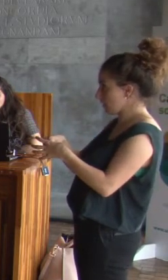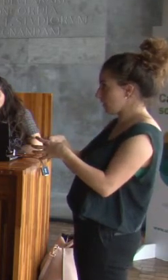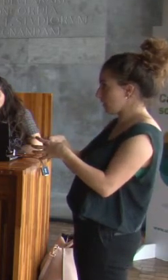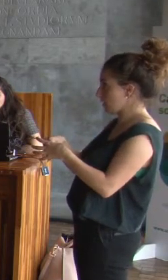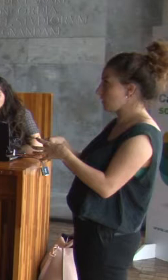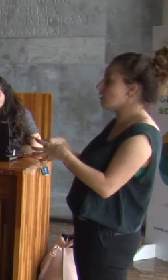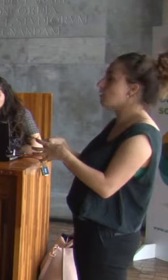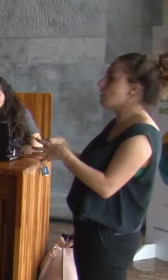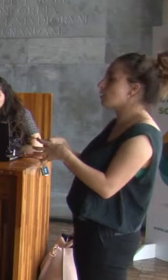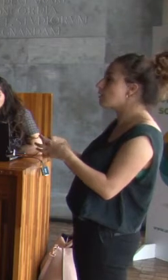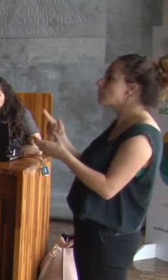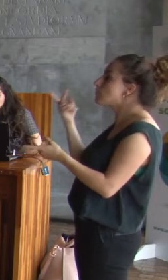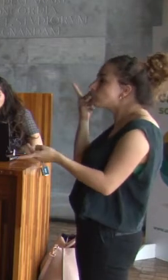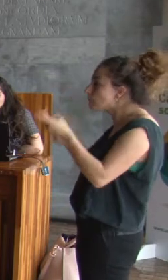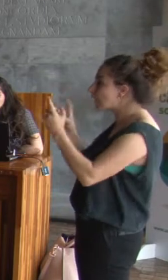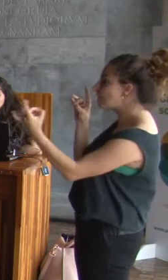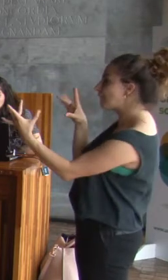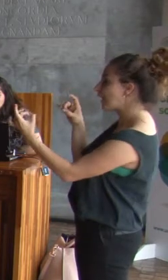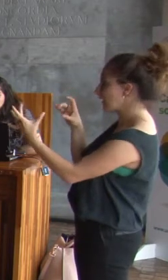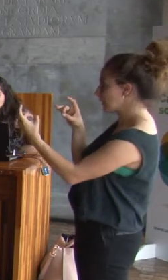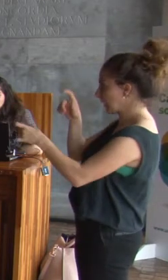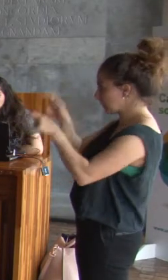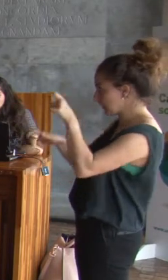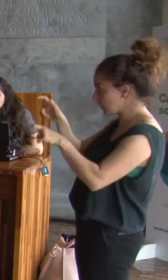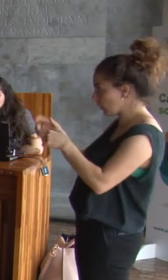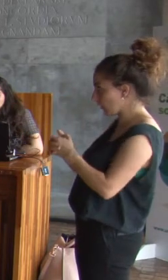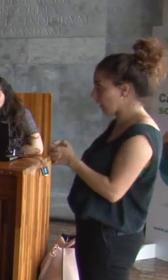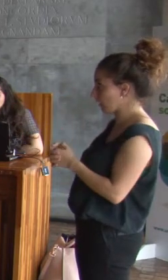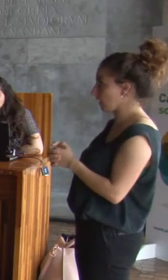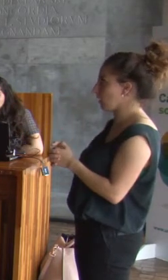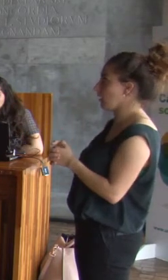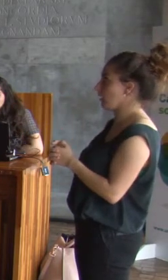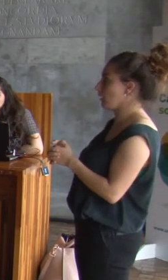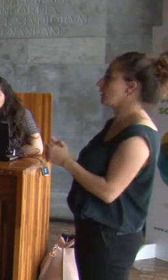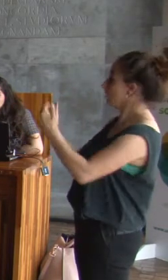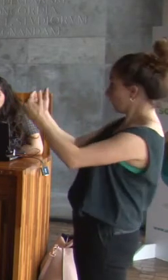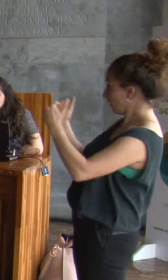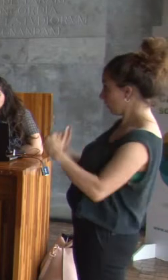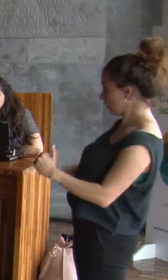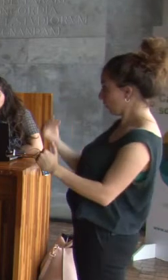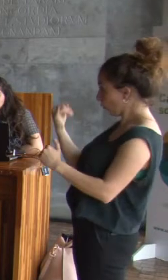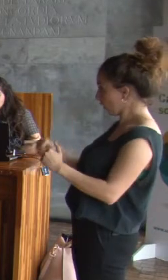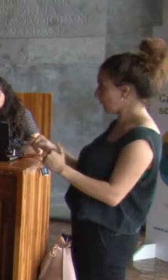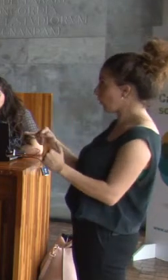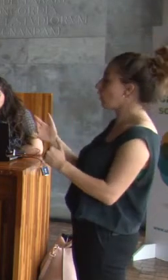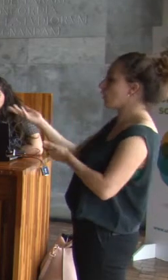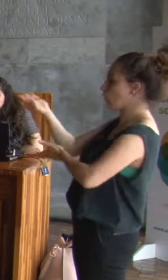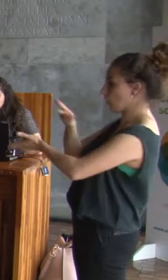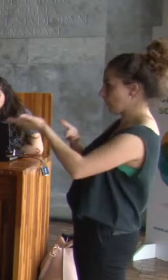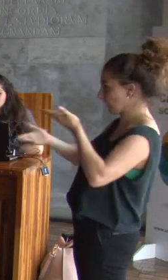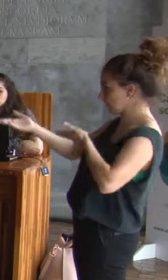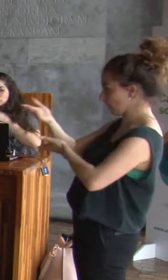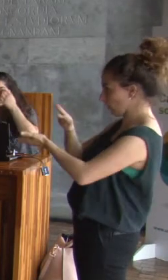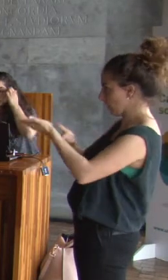including seeking feedback from the community. And finally, the last form of public engagement is actual